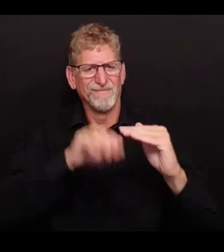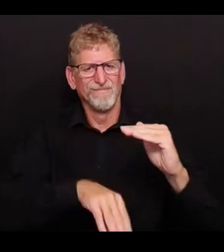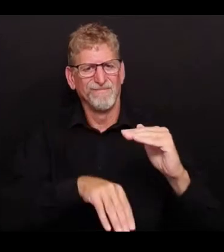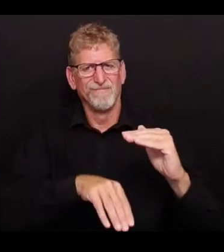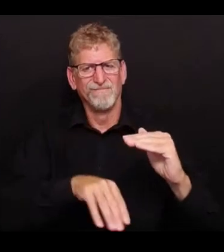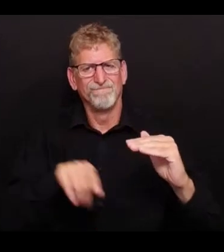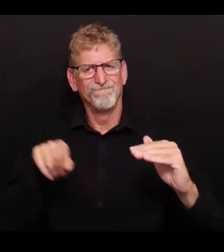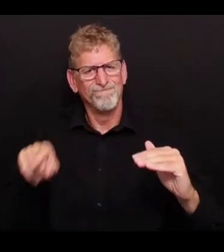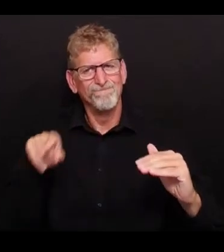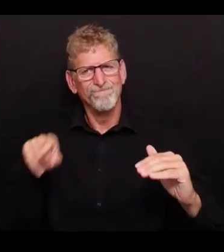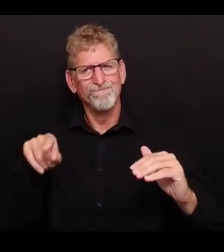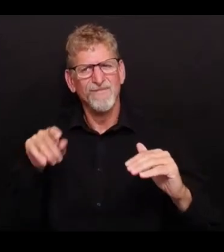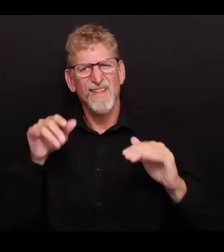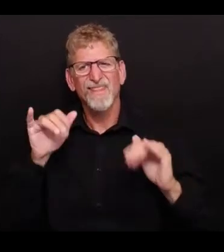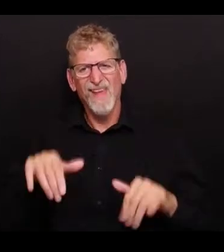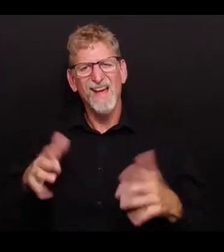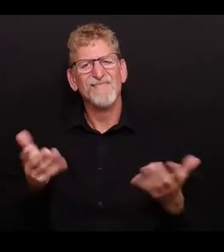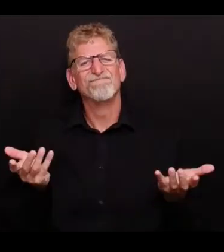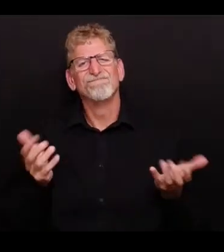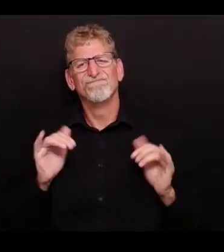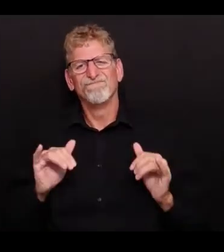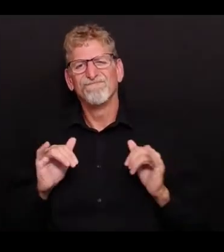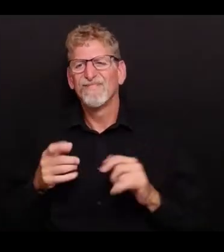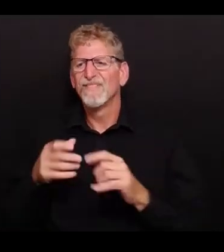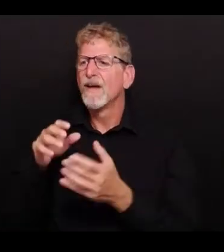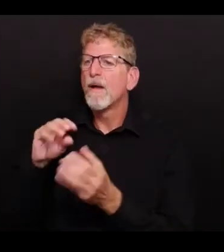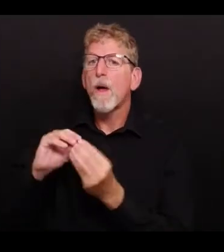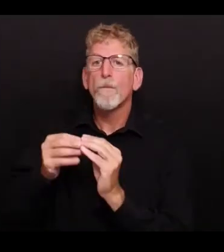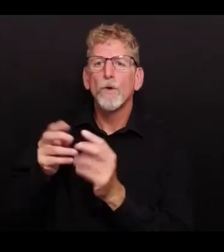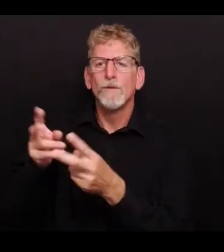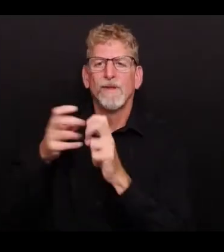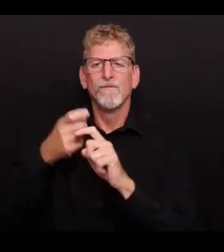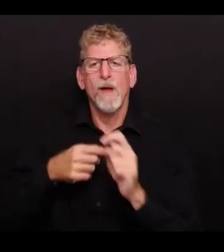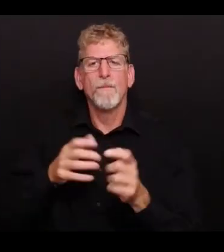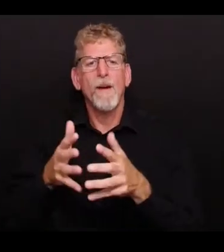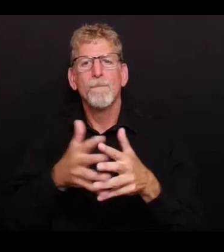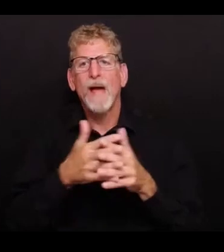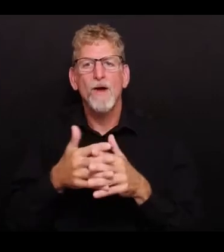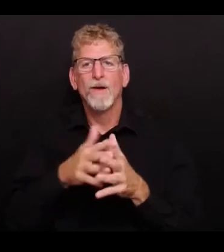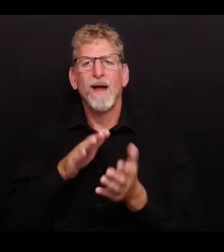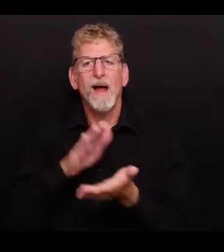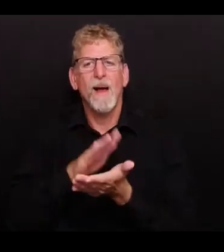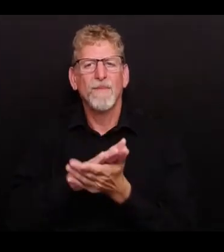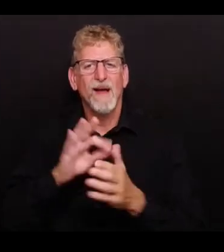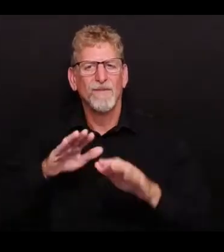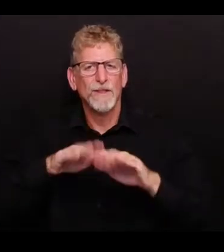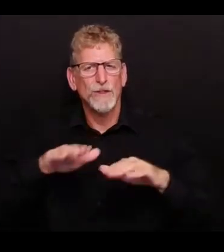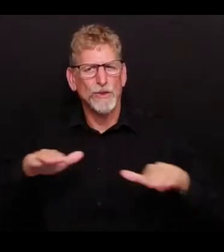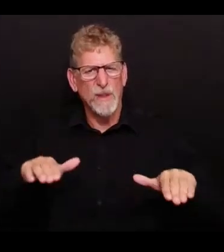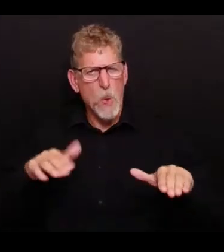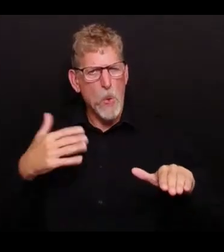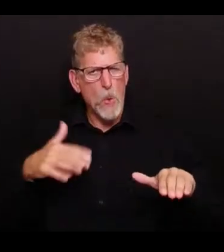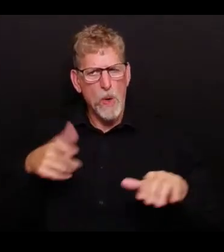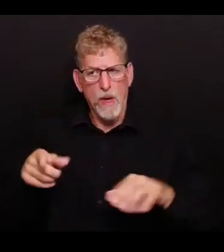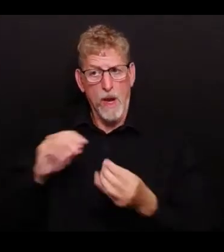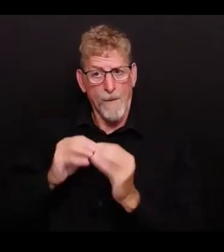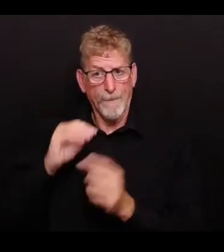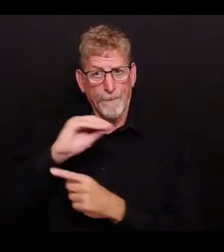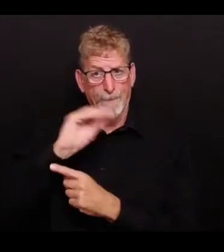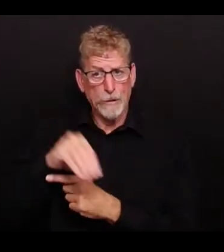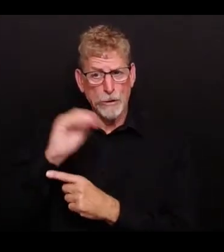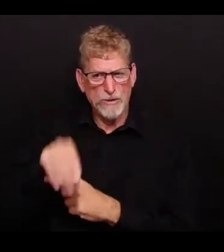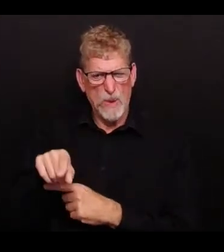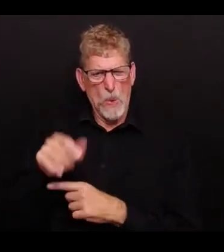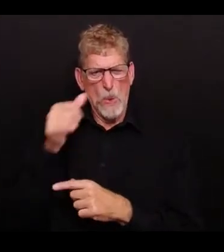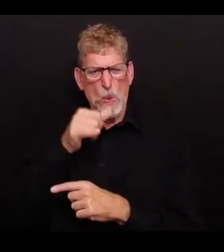of Pediatrics on just the rapid rate of increase in cases overall. But among children 0 to